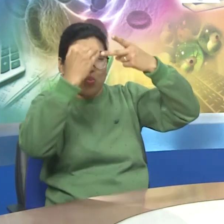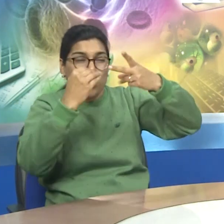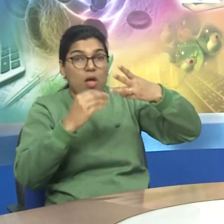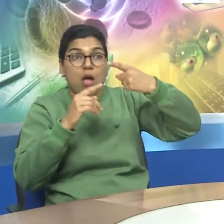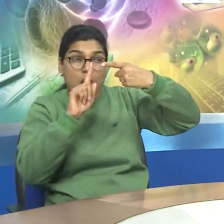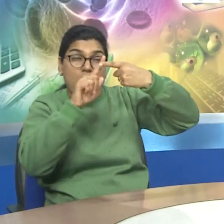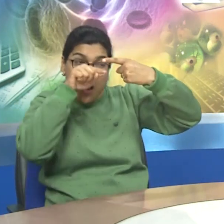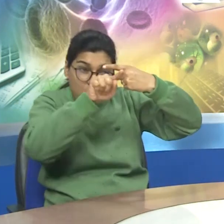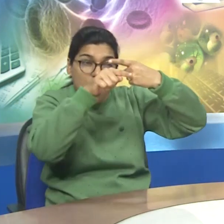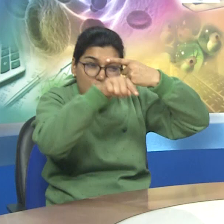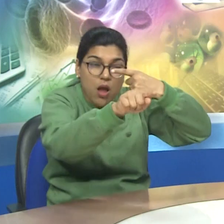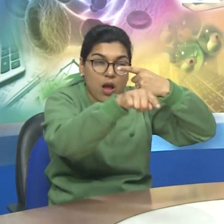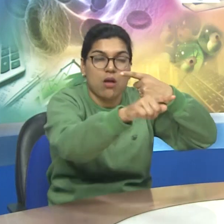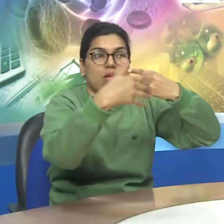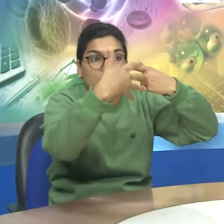specified.